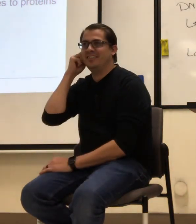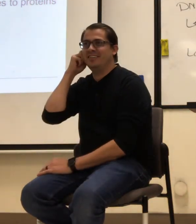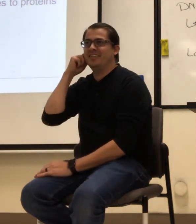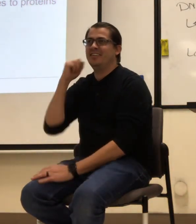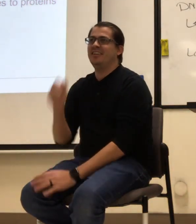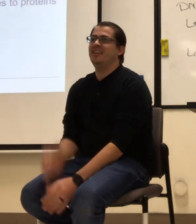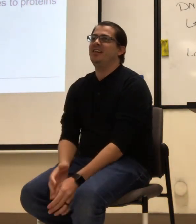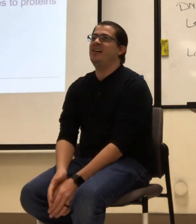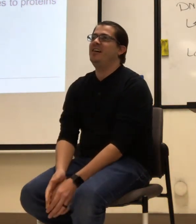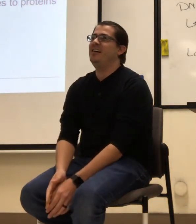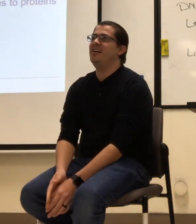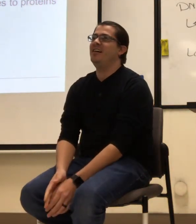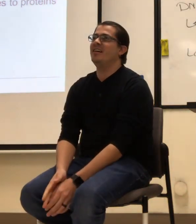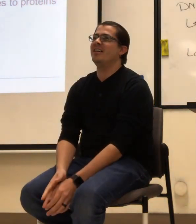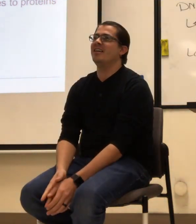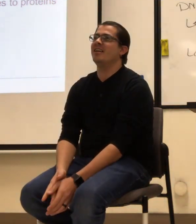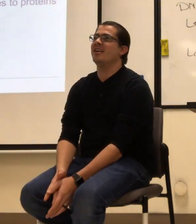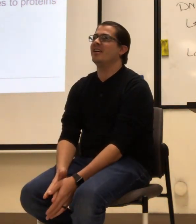Oh, yeah.